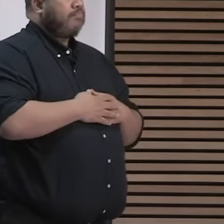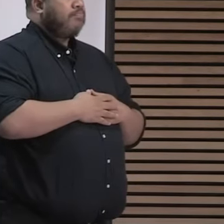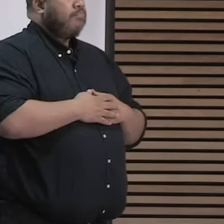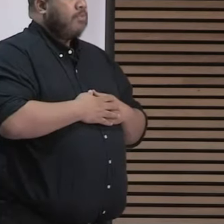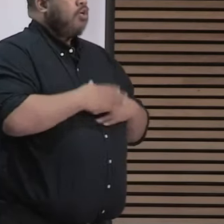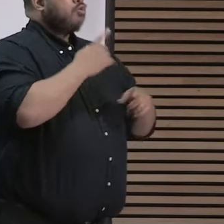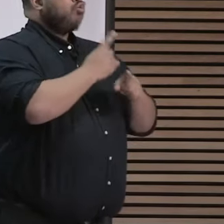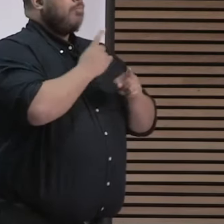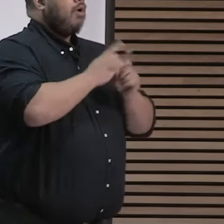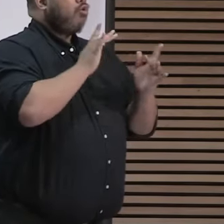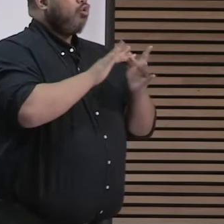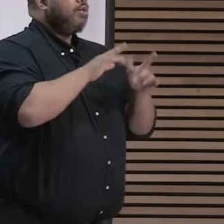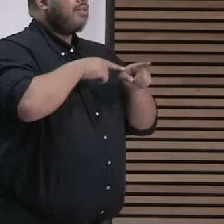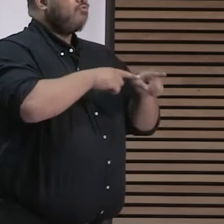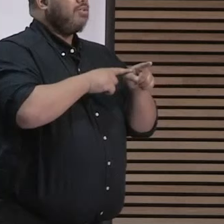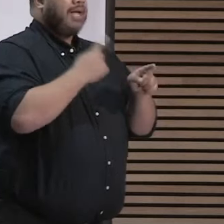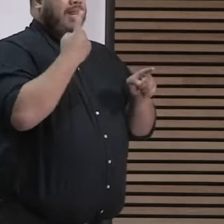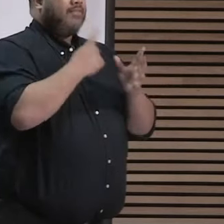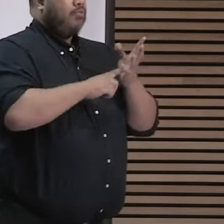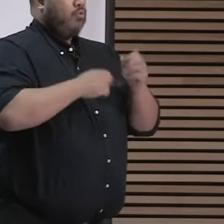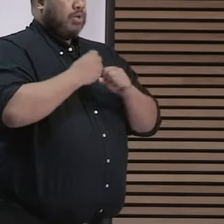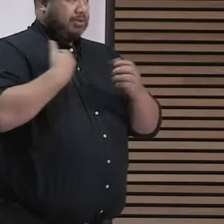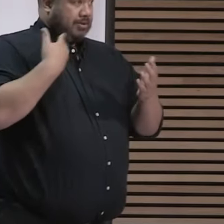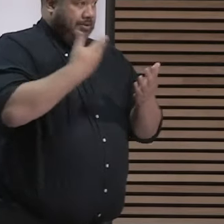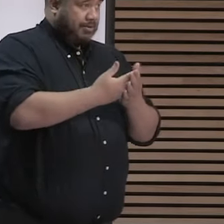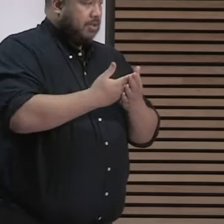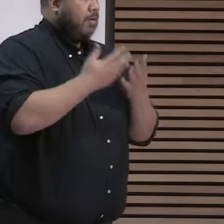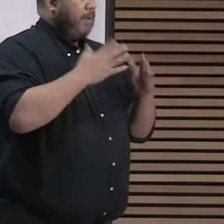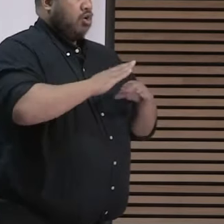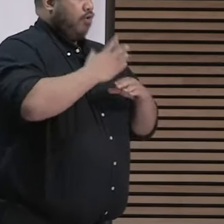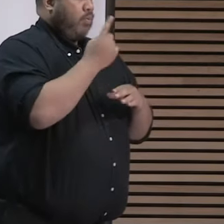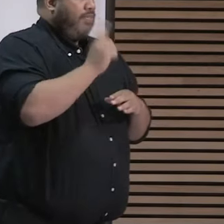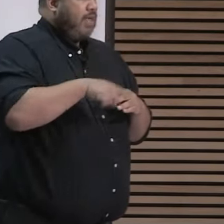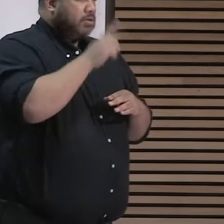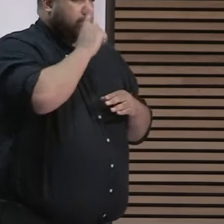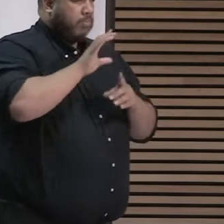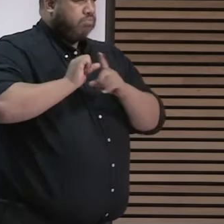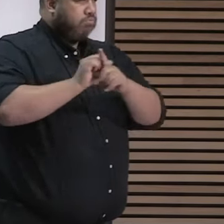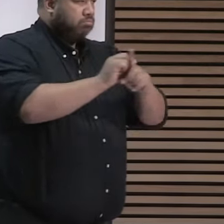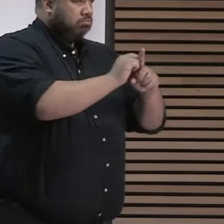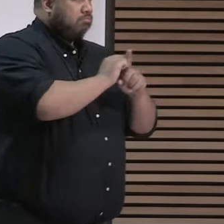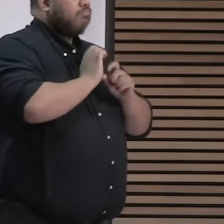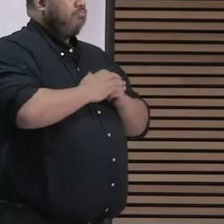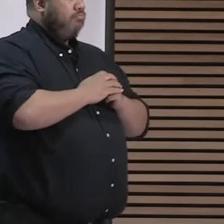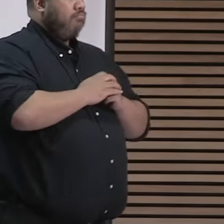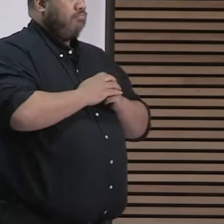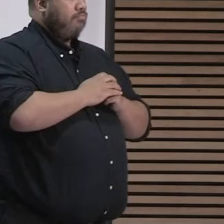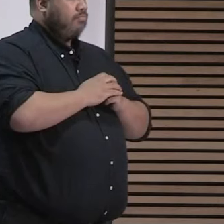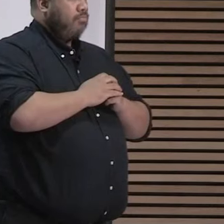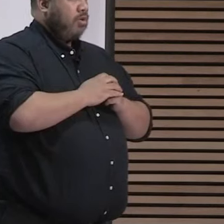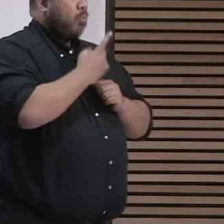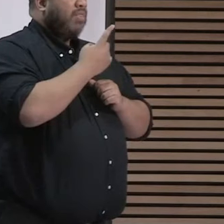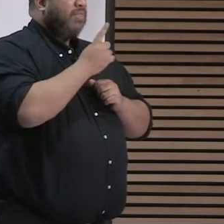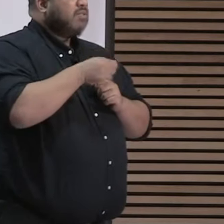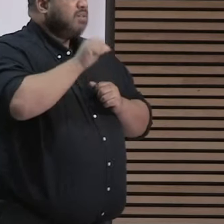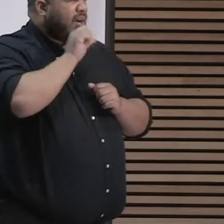August, 1,880 close contacts have been identified, and 1,691 of those have been contacted and